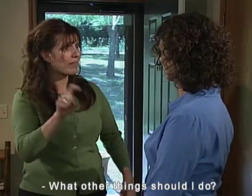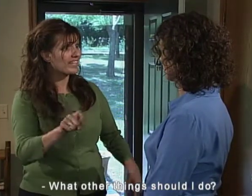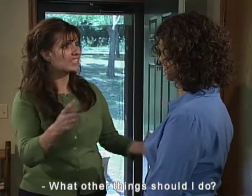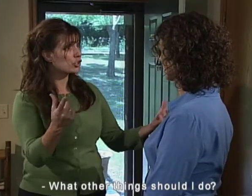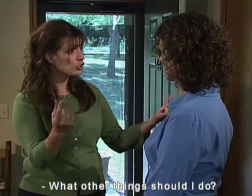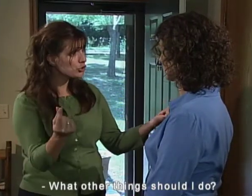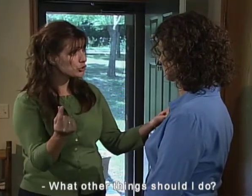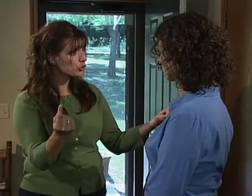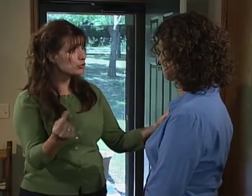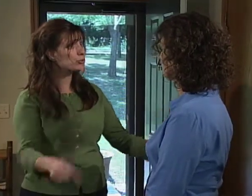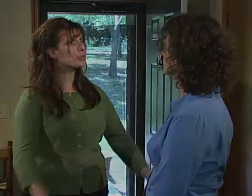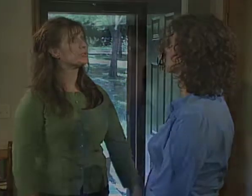I do?